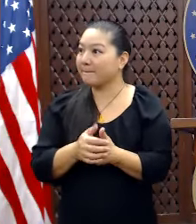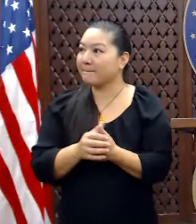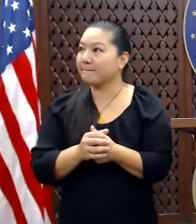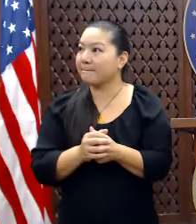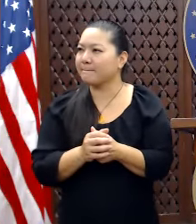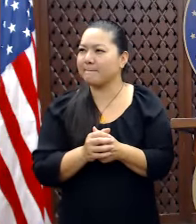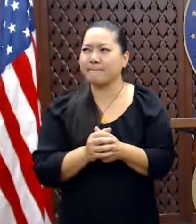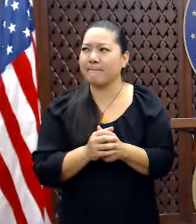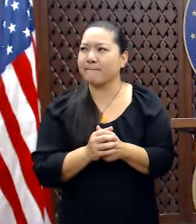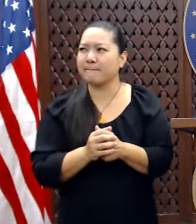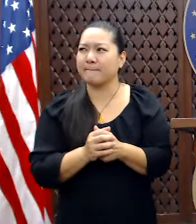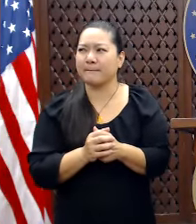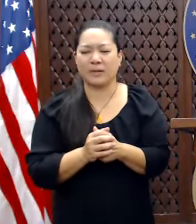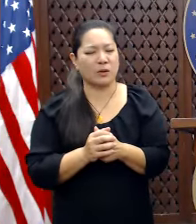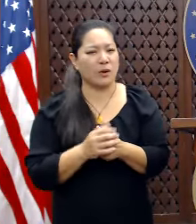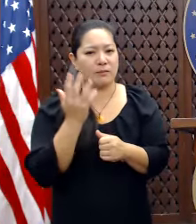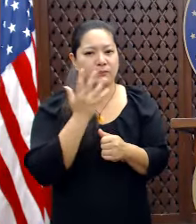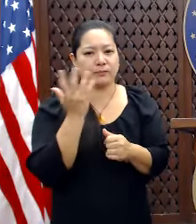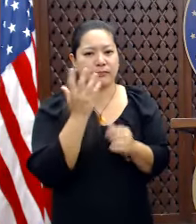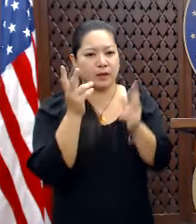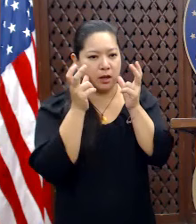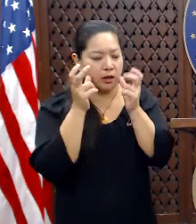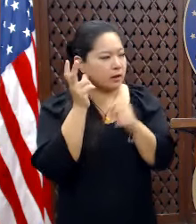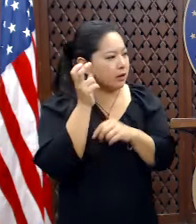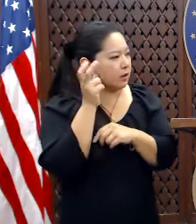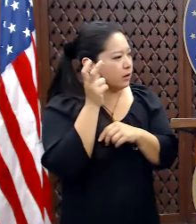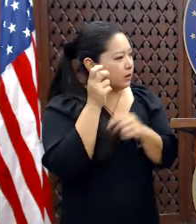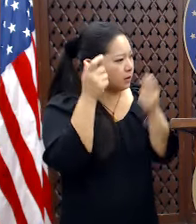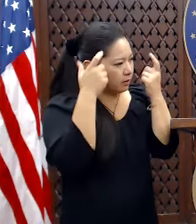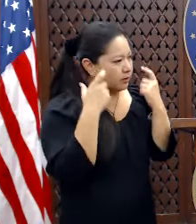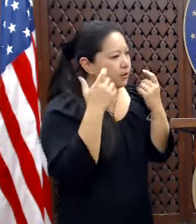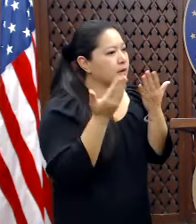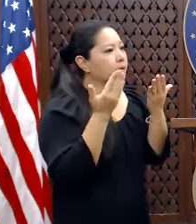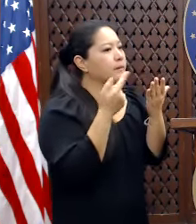Your question, Phil? It might be his headphones.